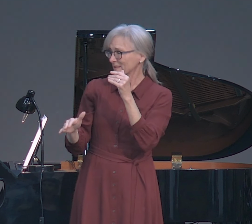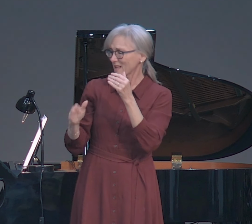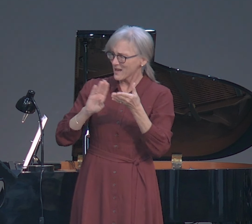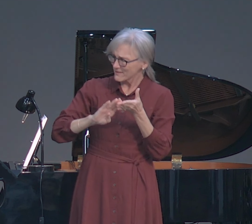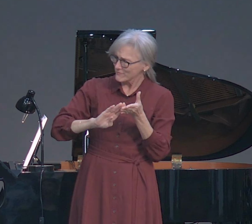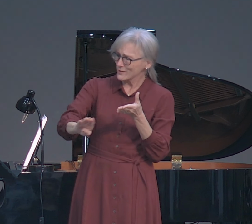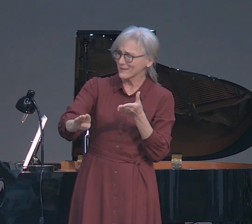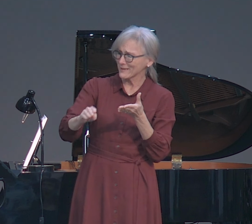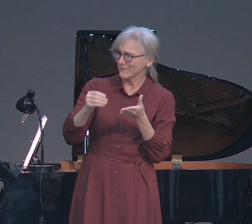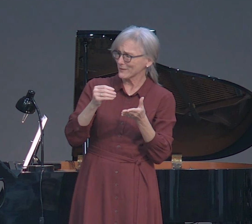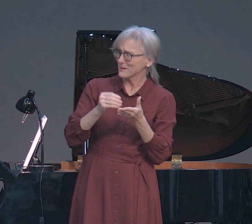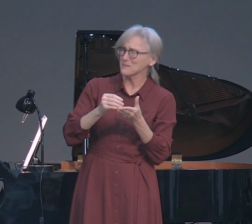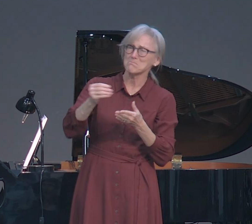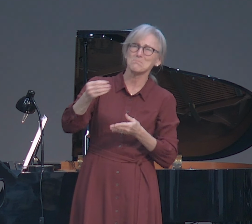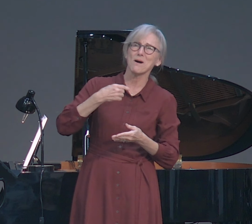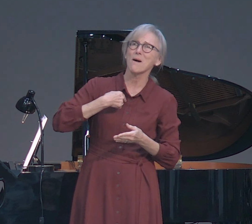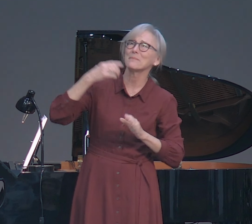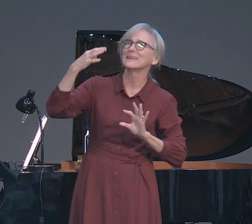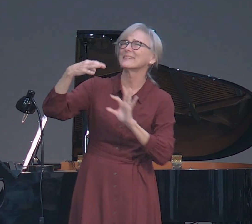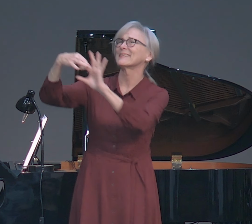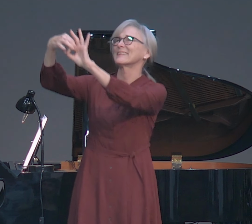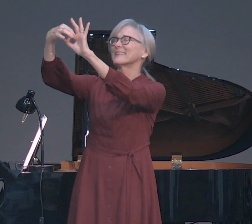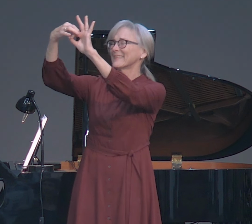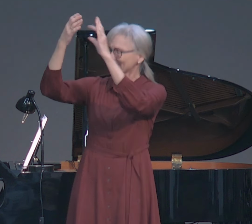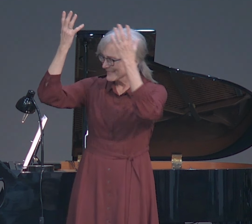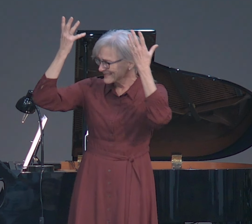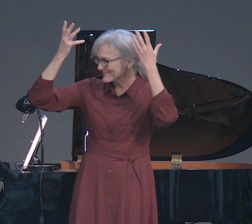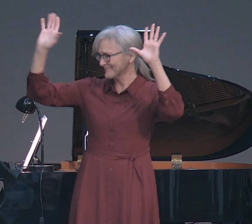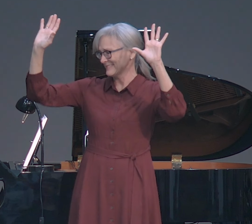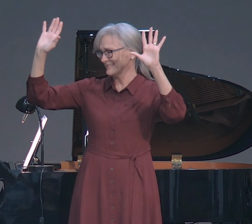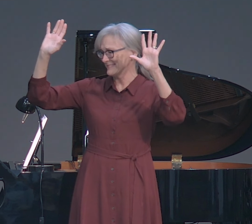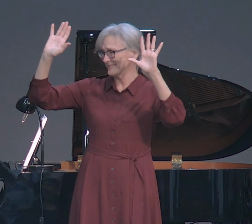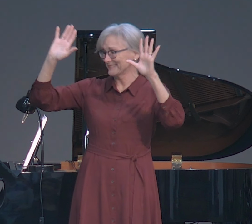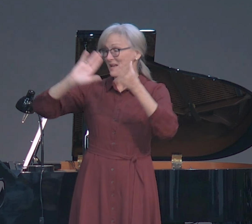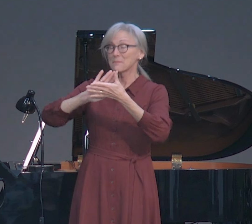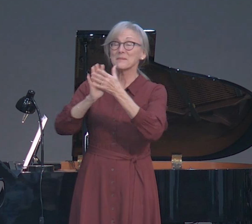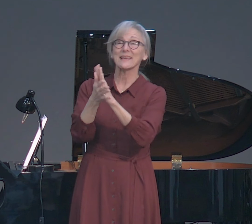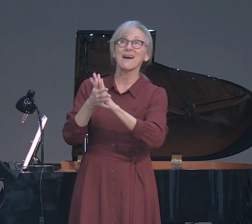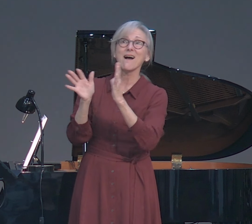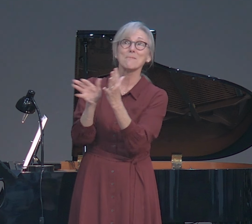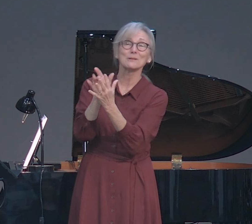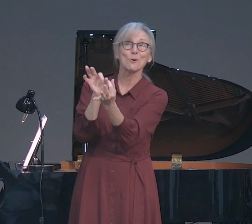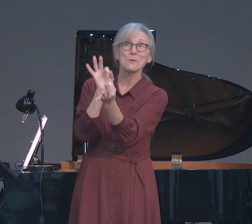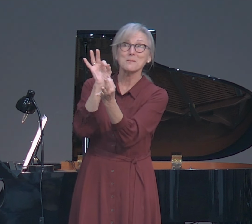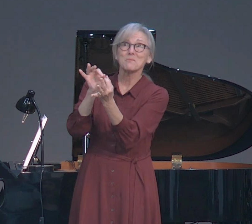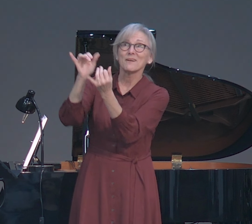Yeah.